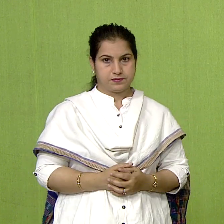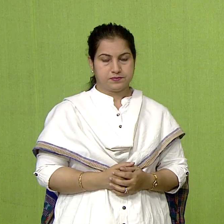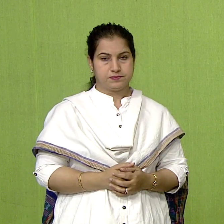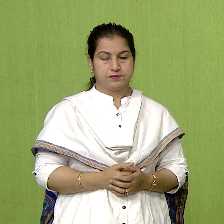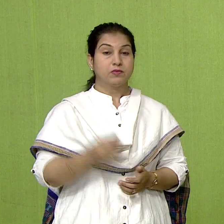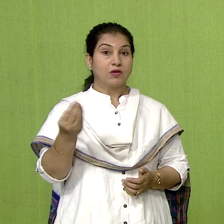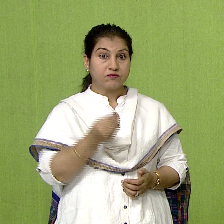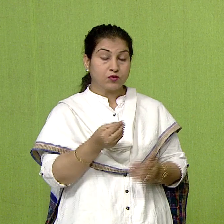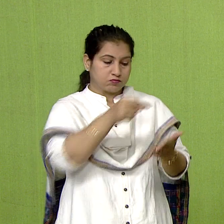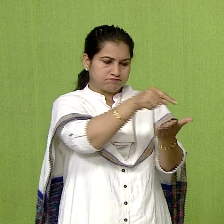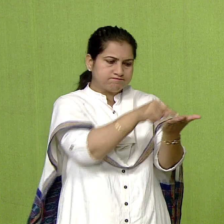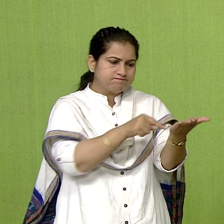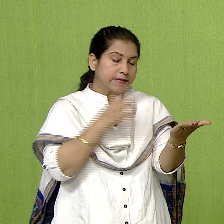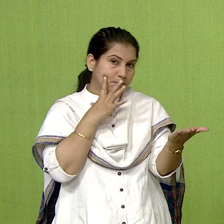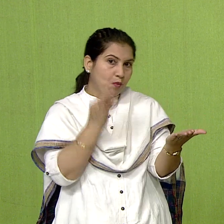Some of the important demands were: